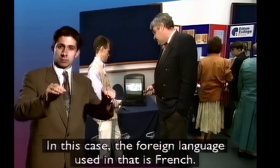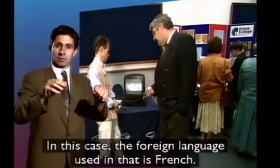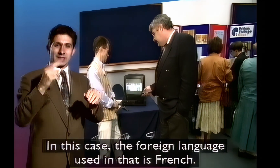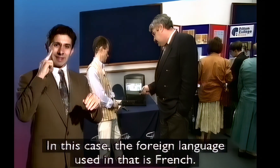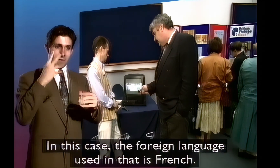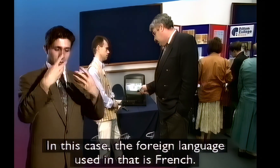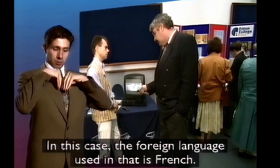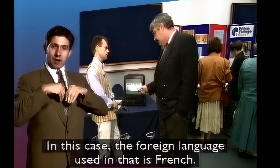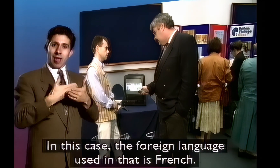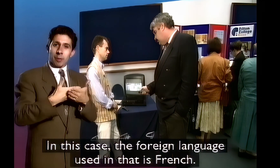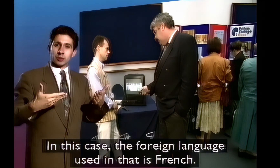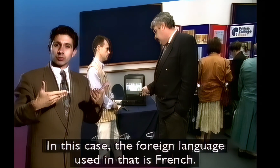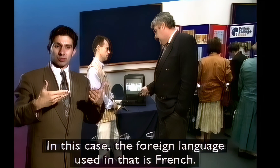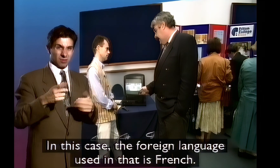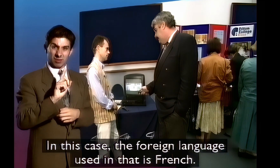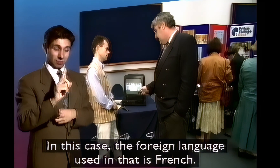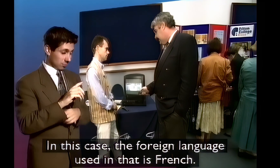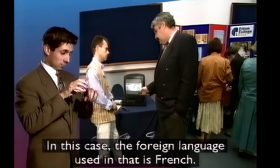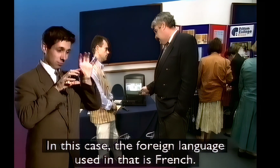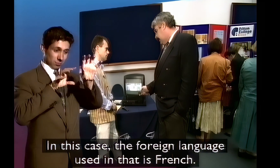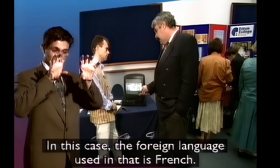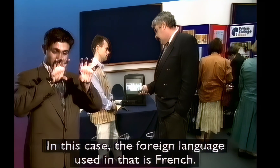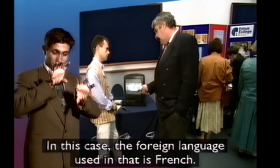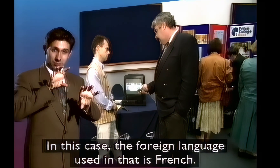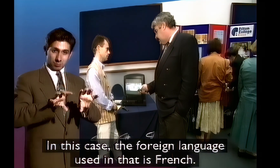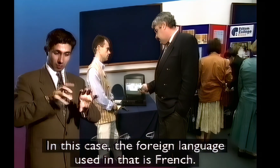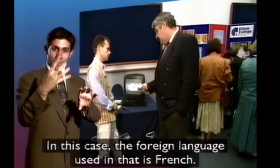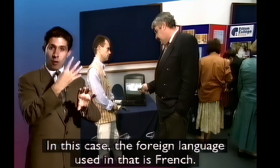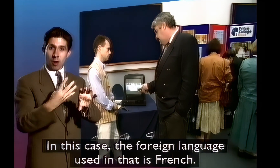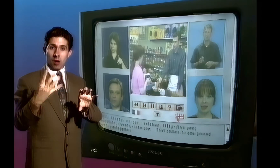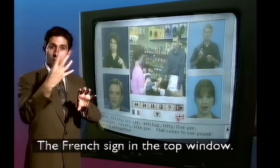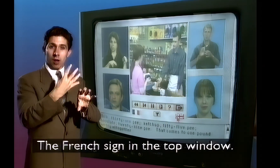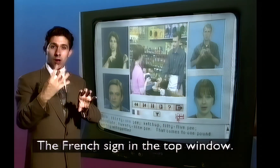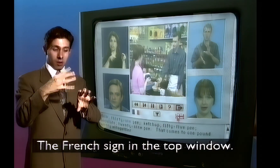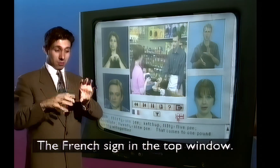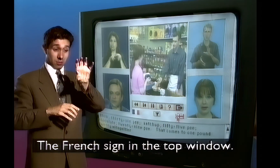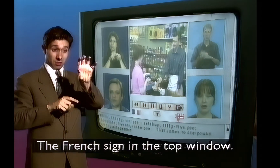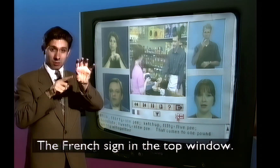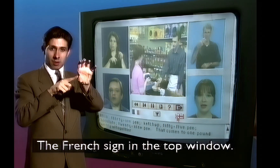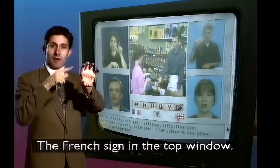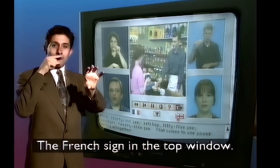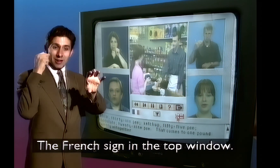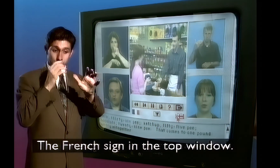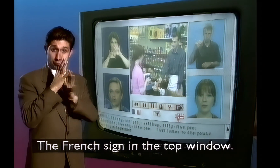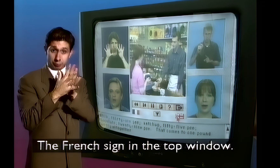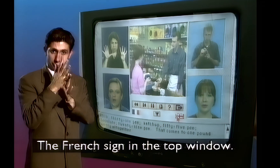case, the foreign language we've aimed at is French, the French sign in the top